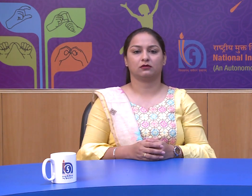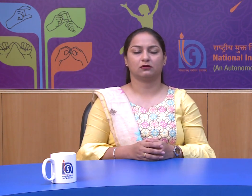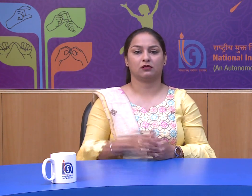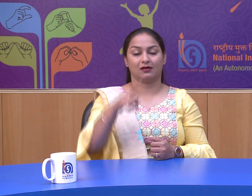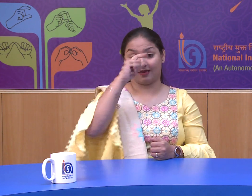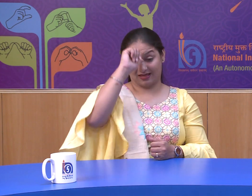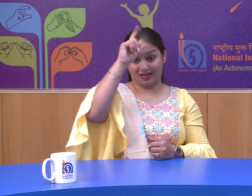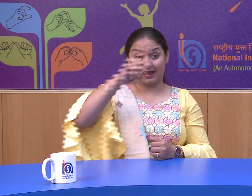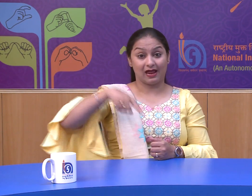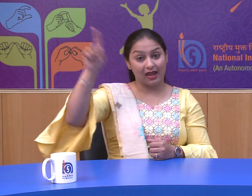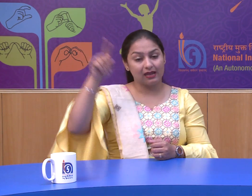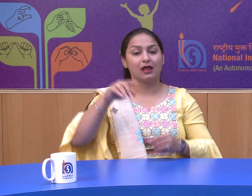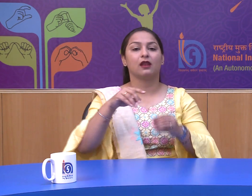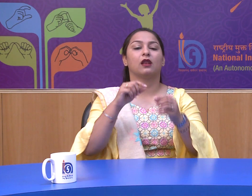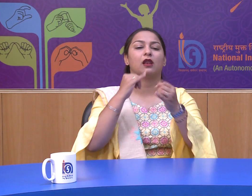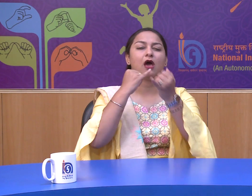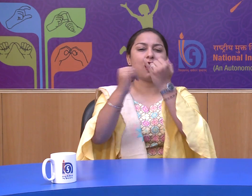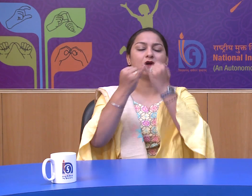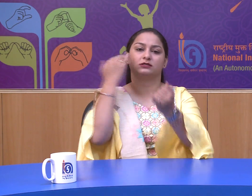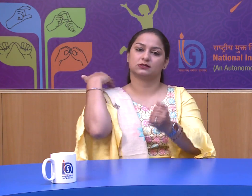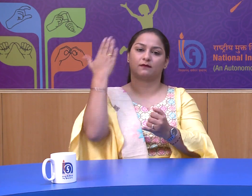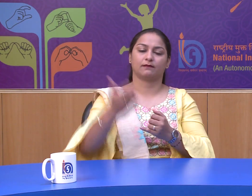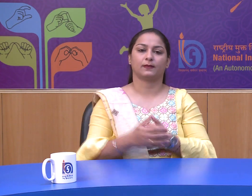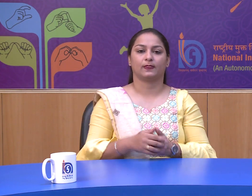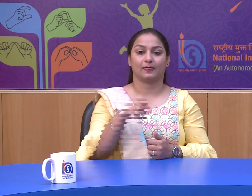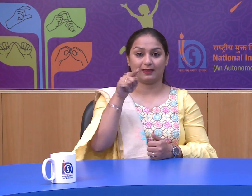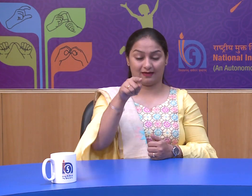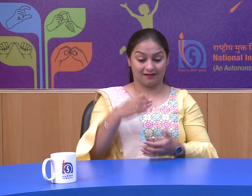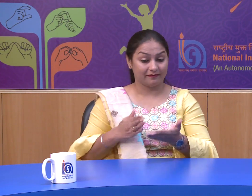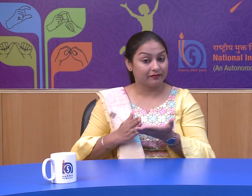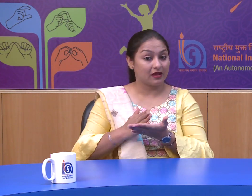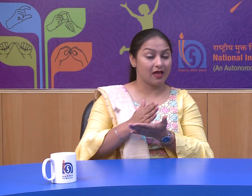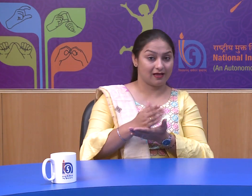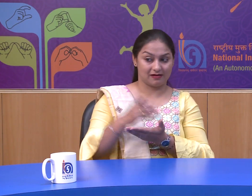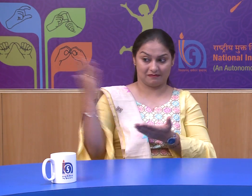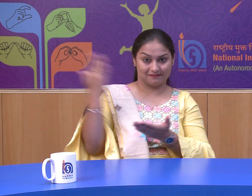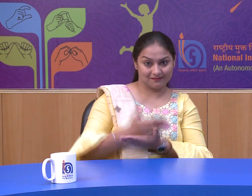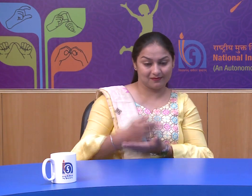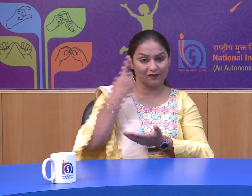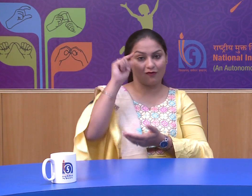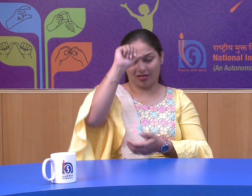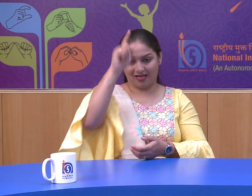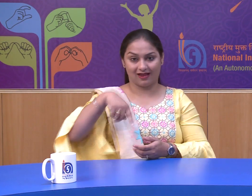Indian history. His entry to India also